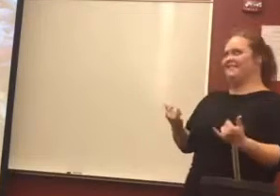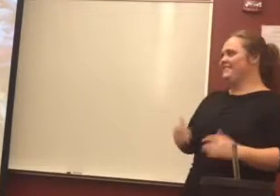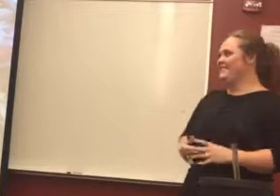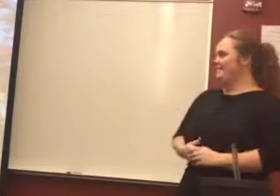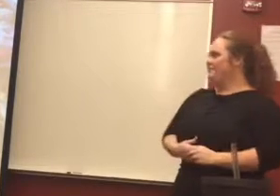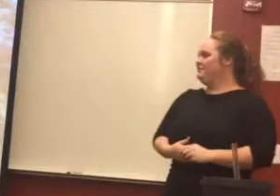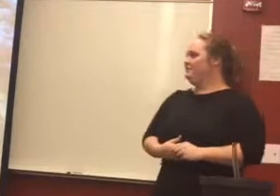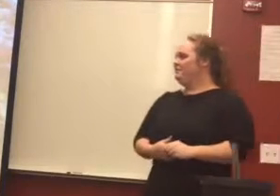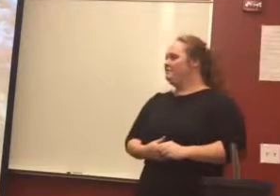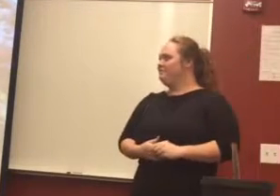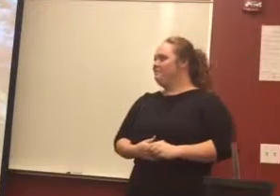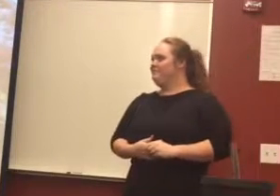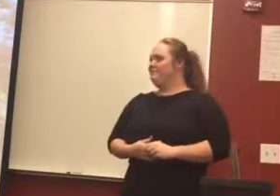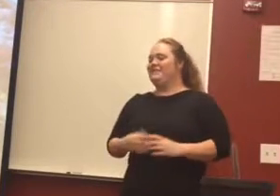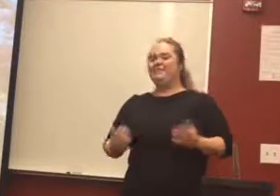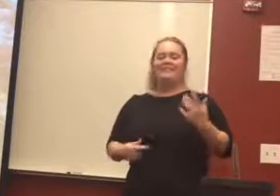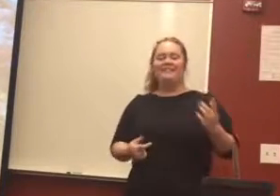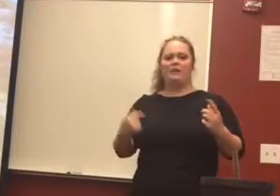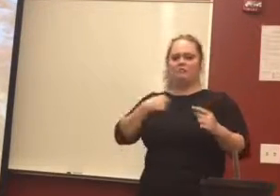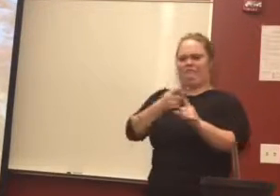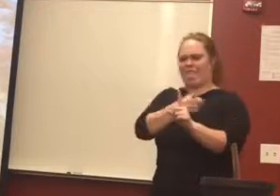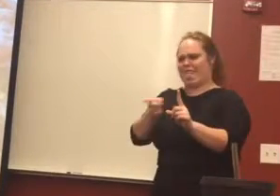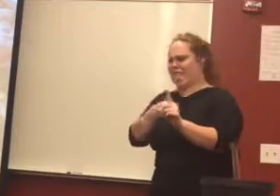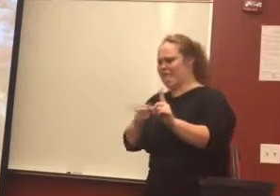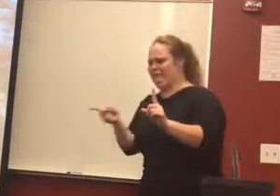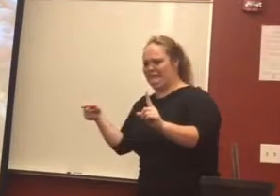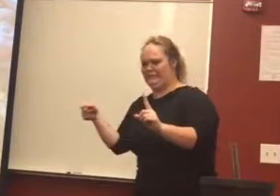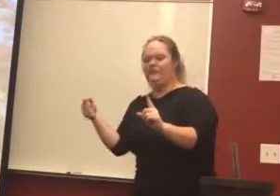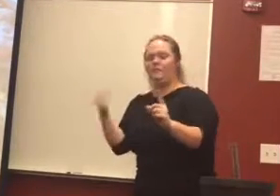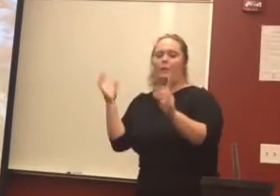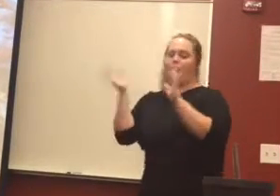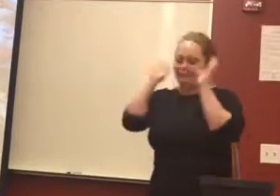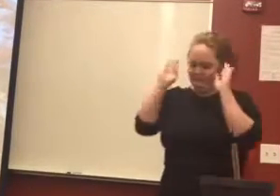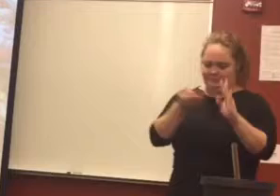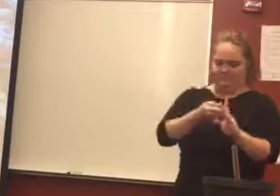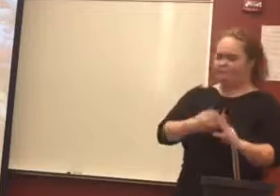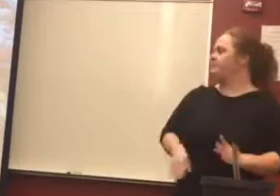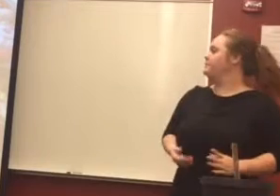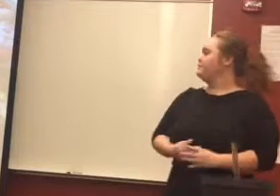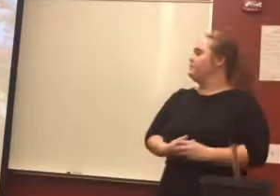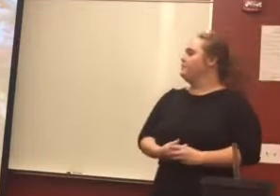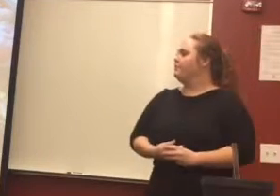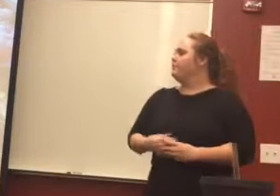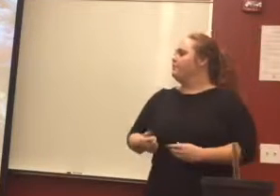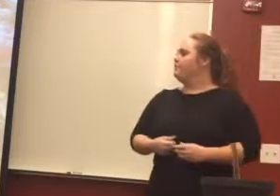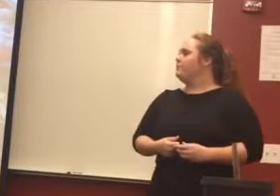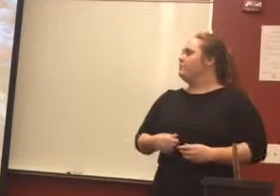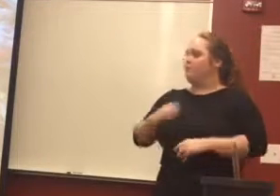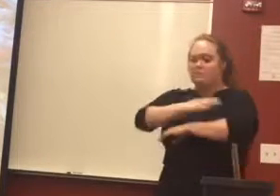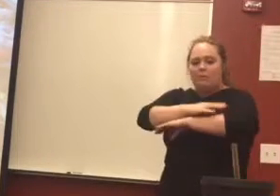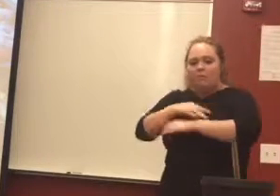maybe this is my train of thought. Sorry. So the Lazy Scissors, and you just kind of roll and you get what you